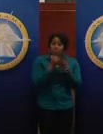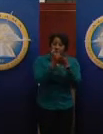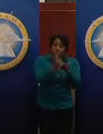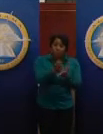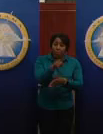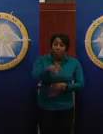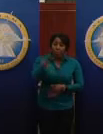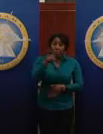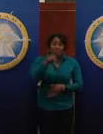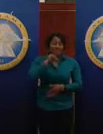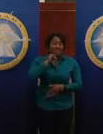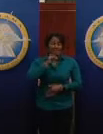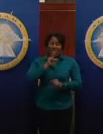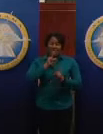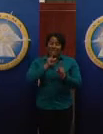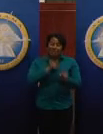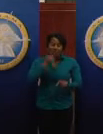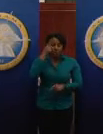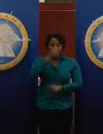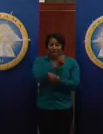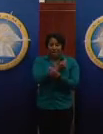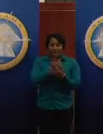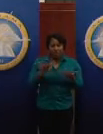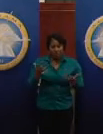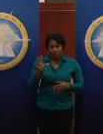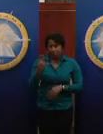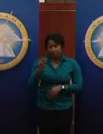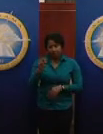not the answer to everything.